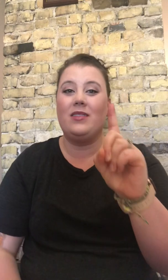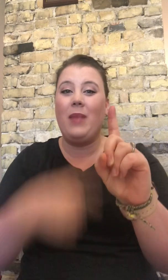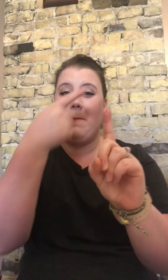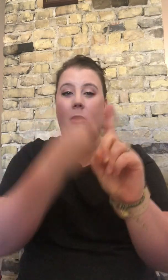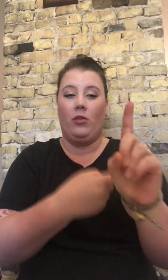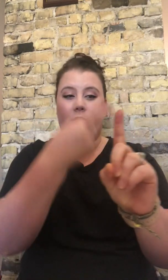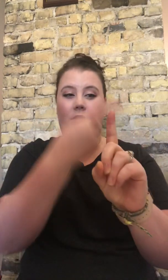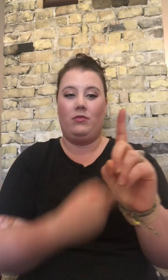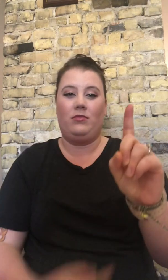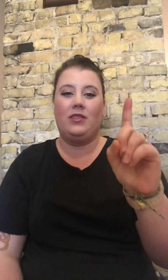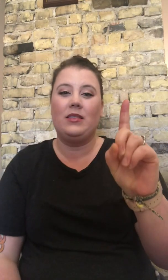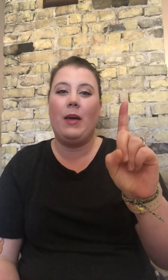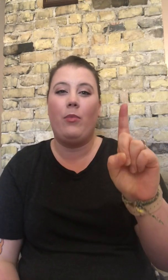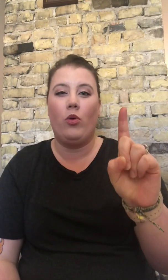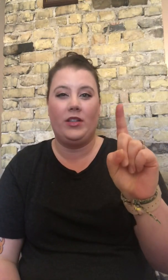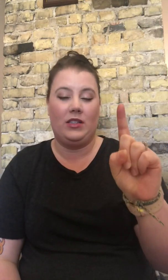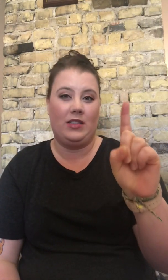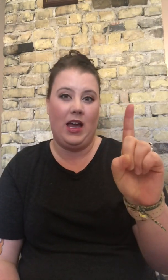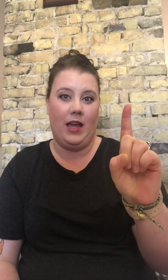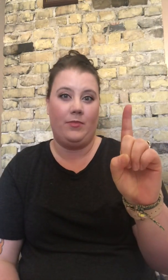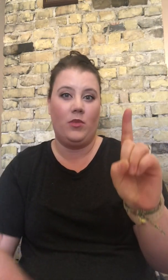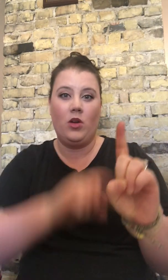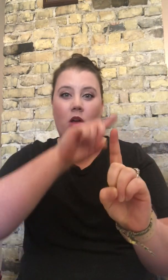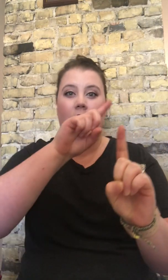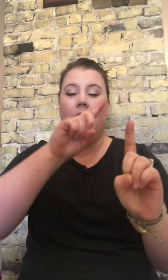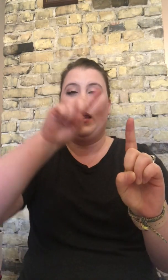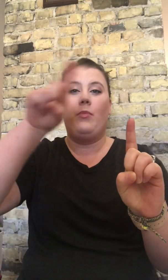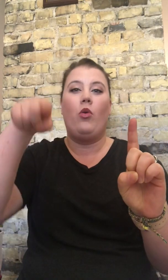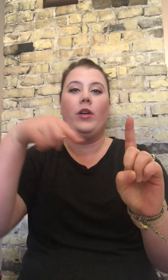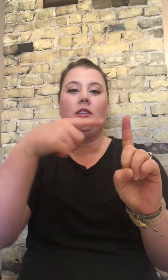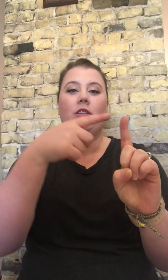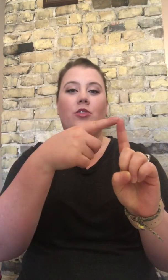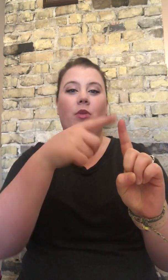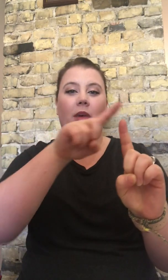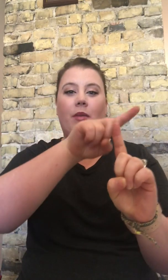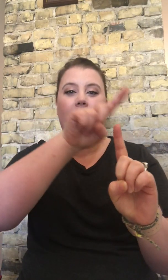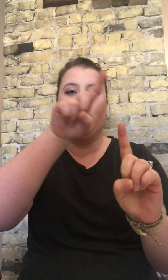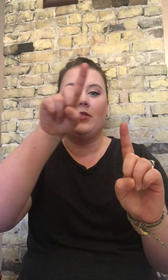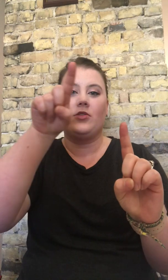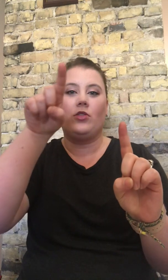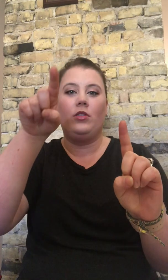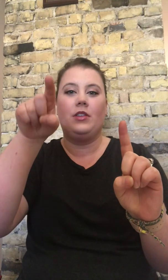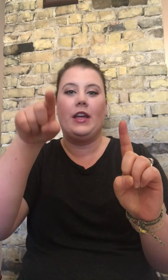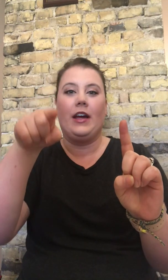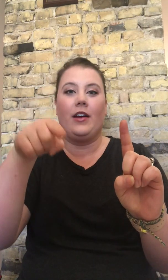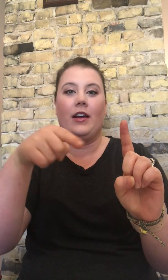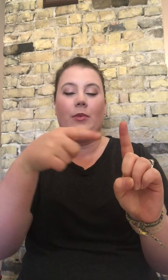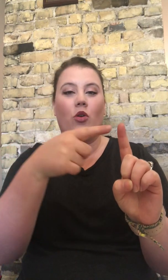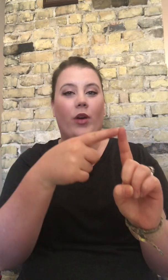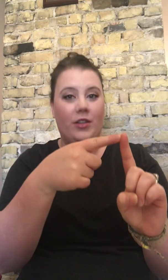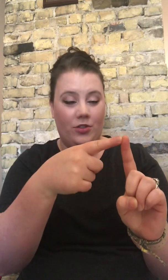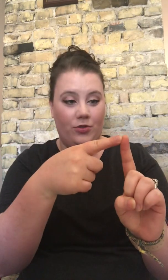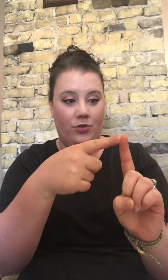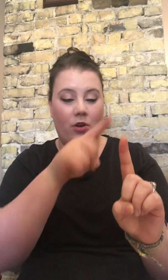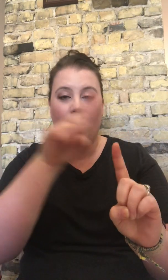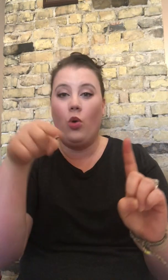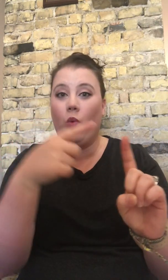my month. This is my point in time. And I'm pointing to, I'm kind of making a circle in the air and I'm going to